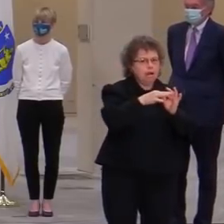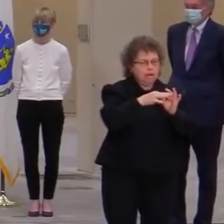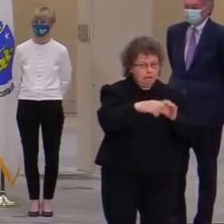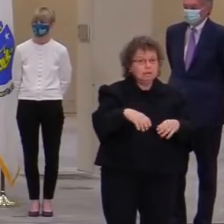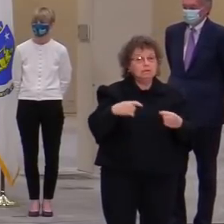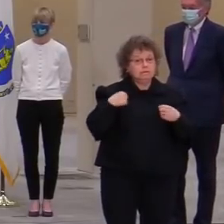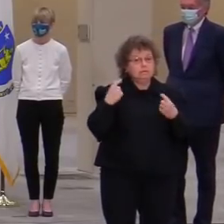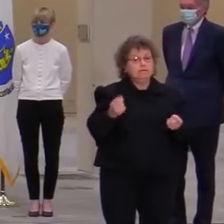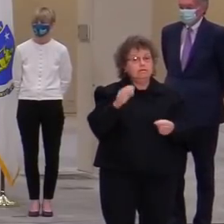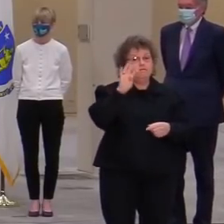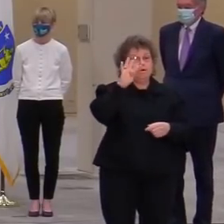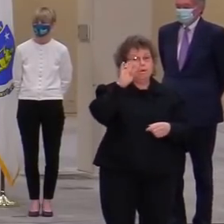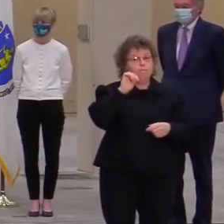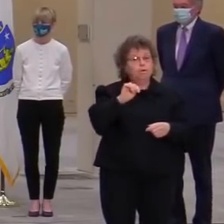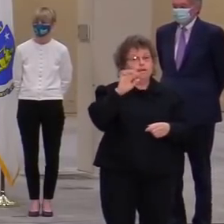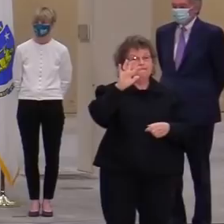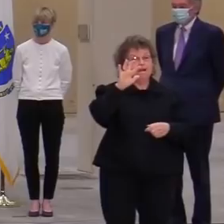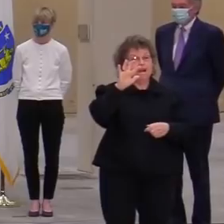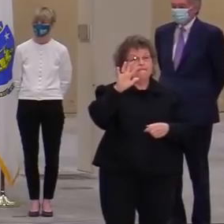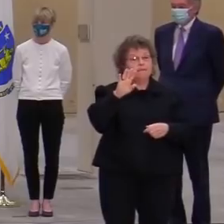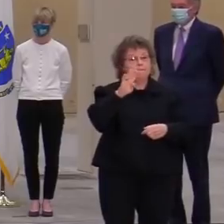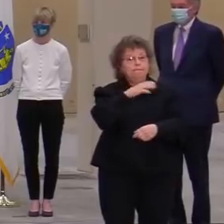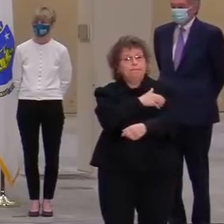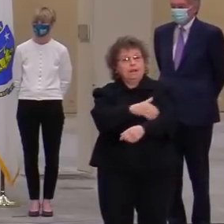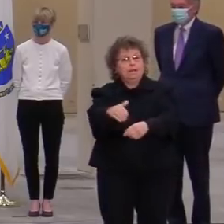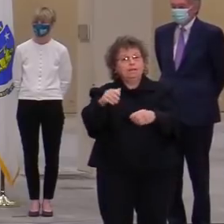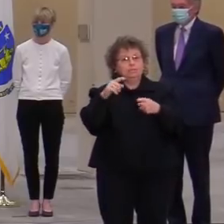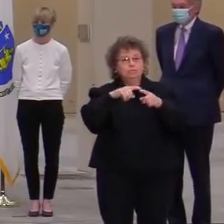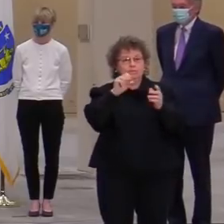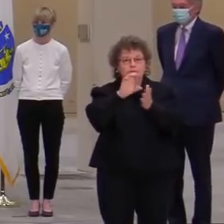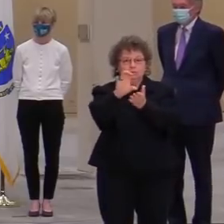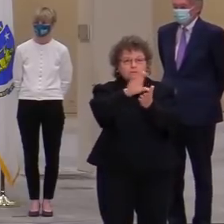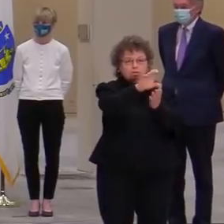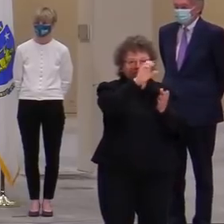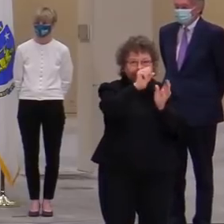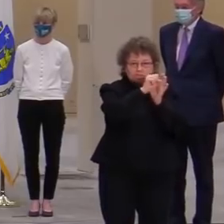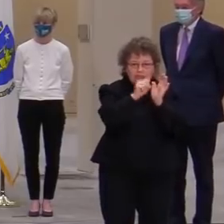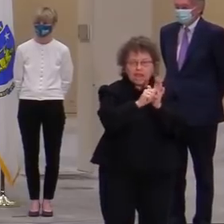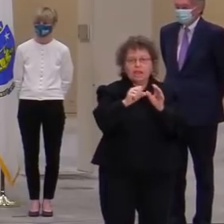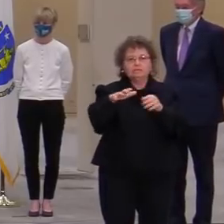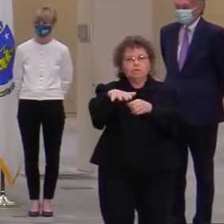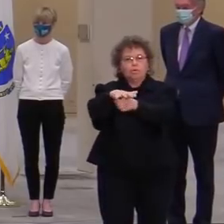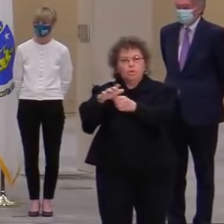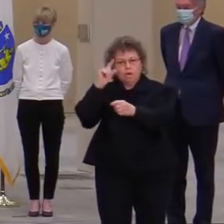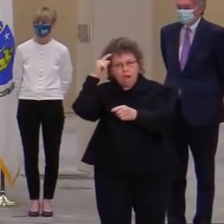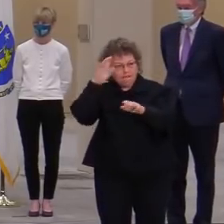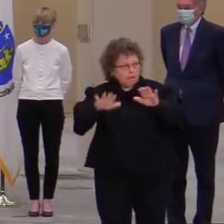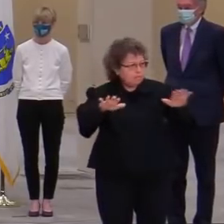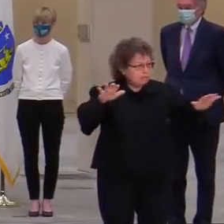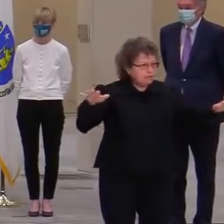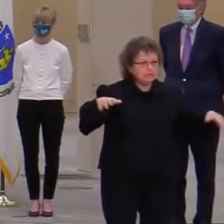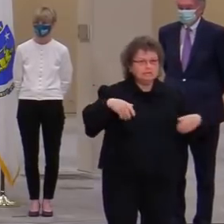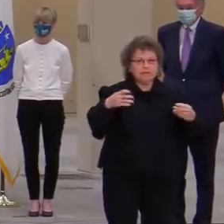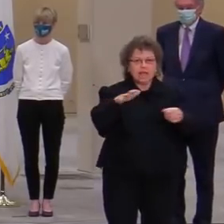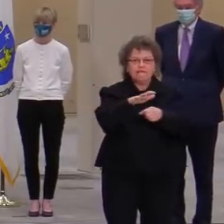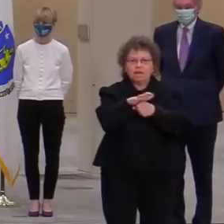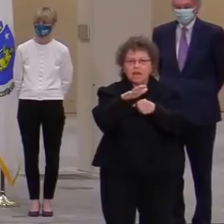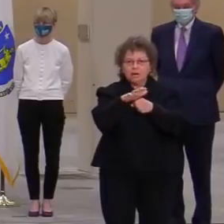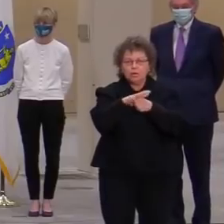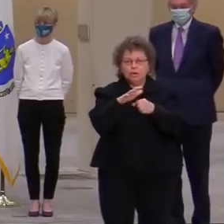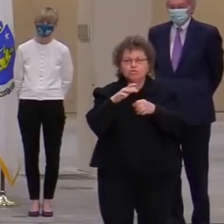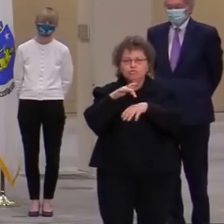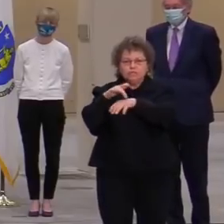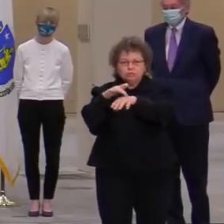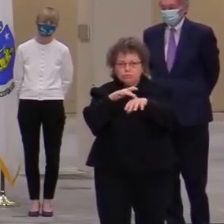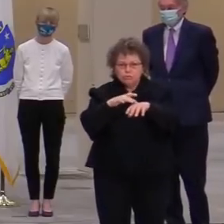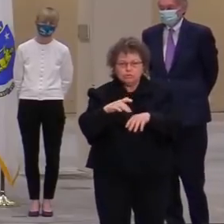provided $4.5 billion to states and local governments to ensure that they had adequate resources. We provided